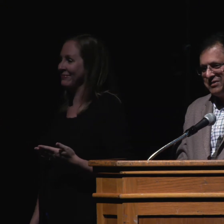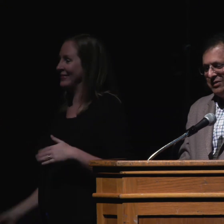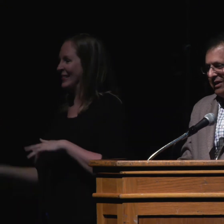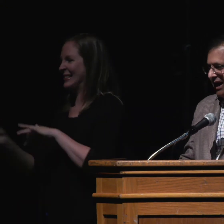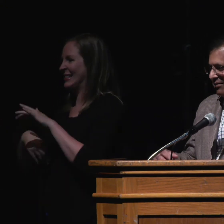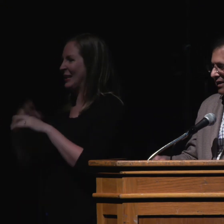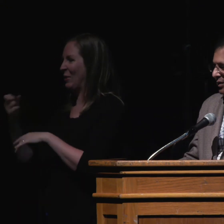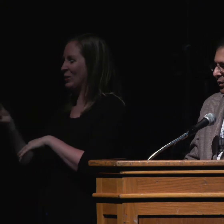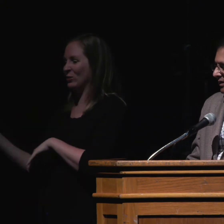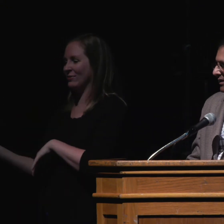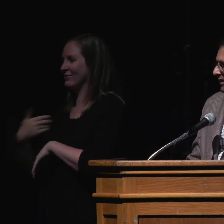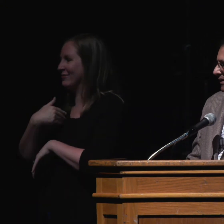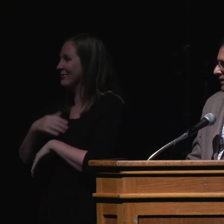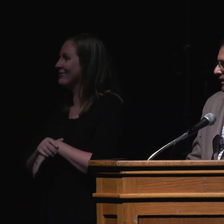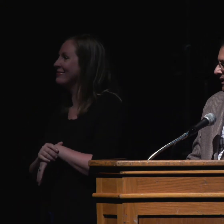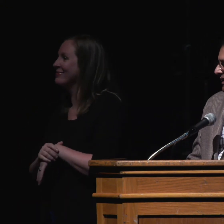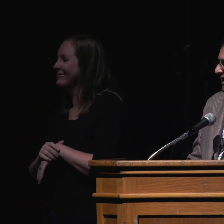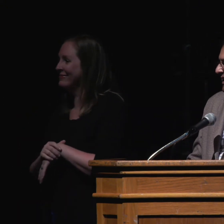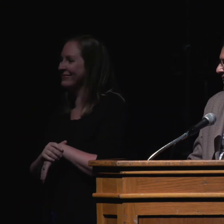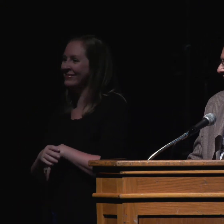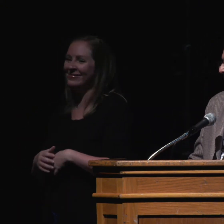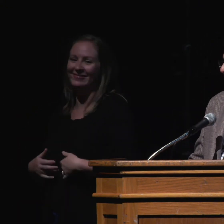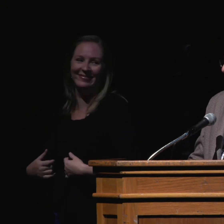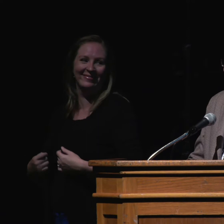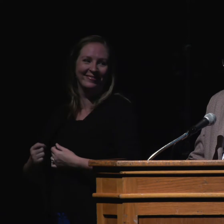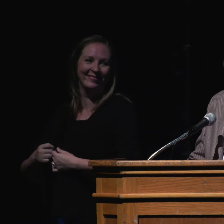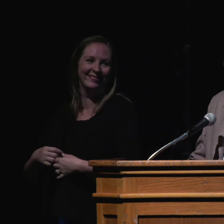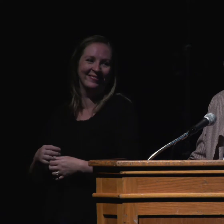Skip high school. And I have another one.